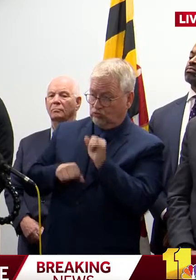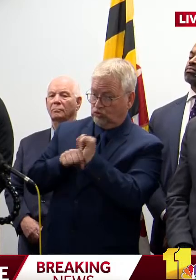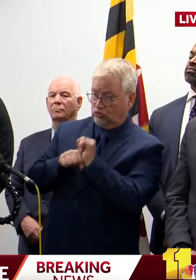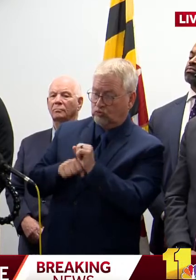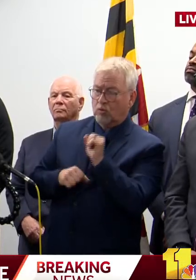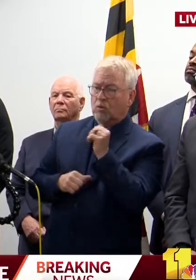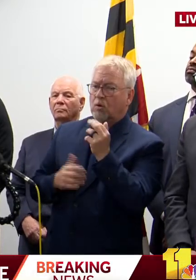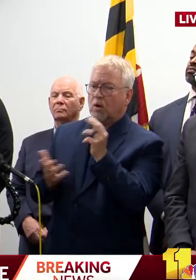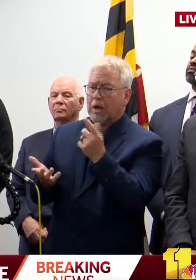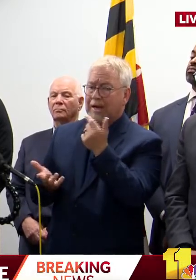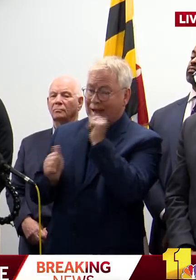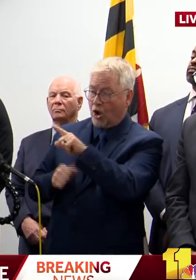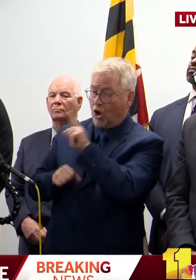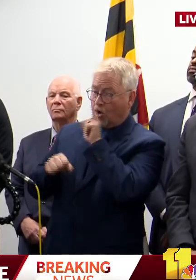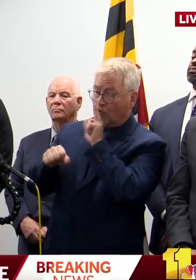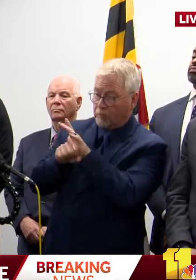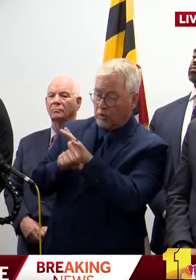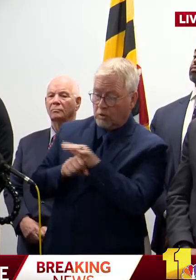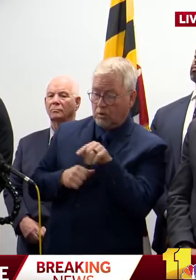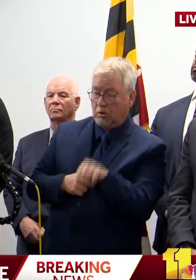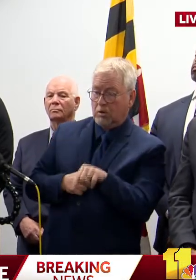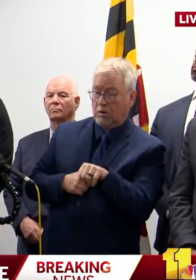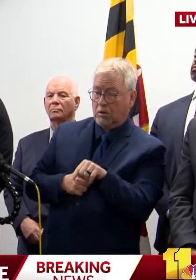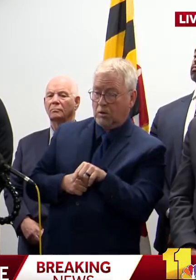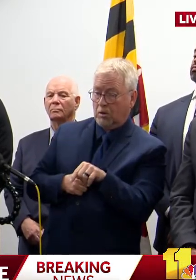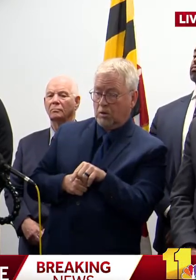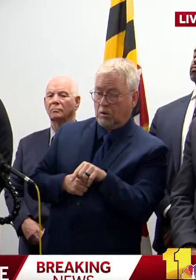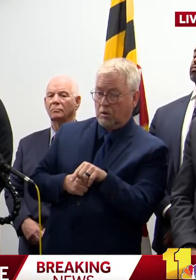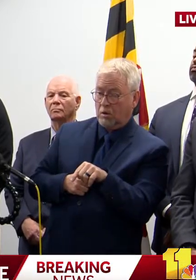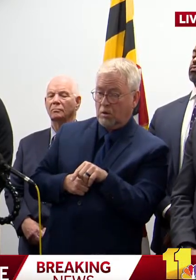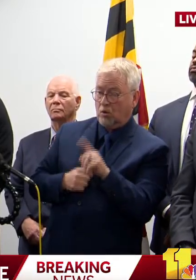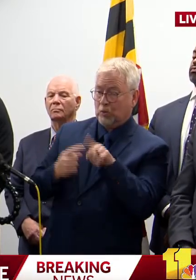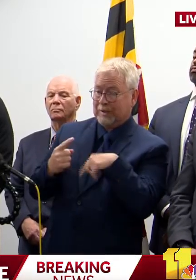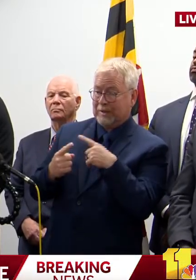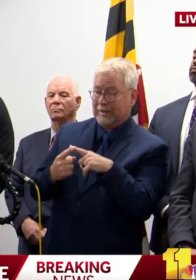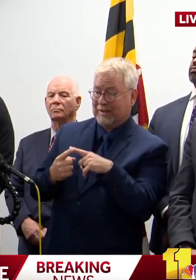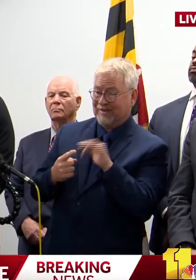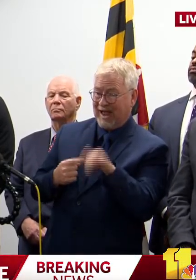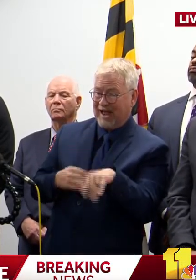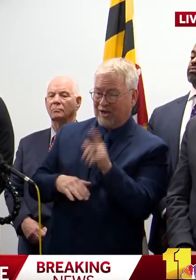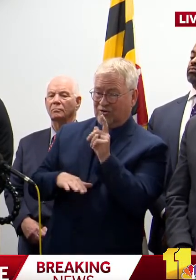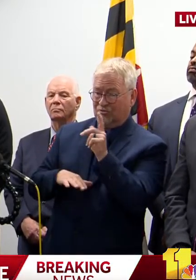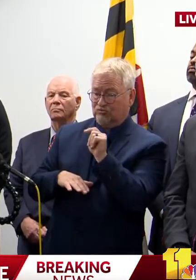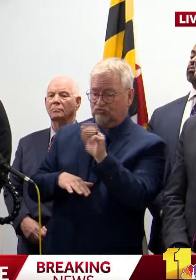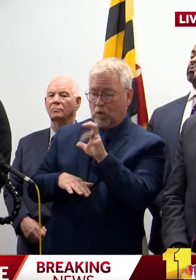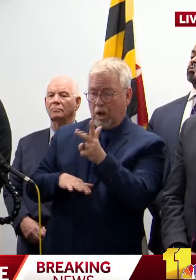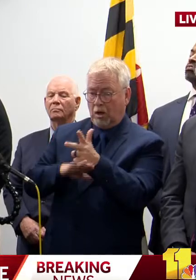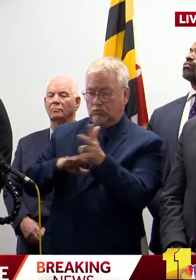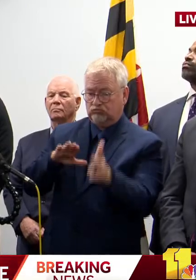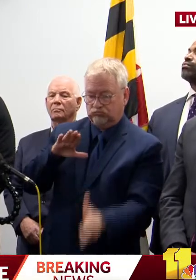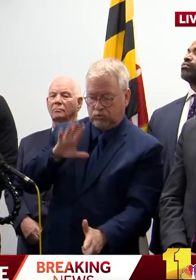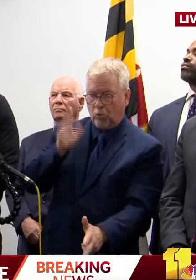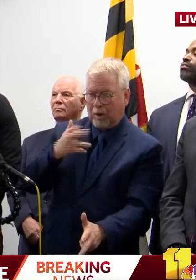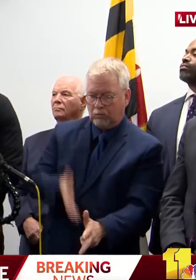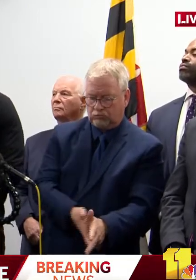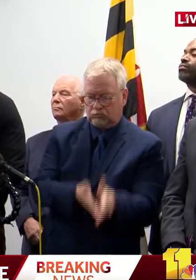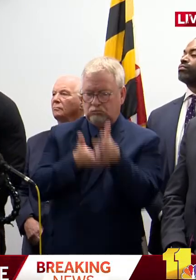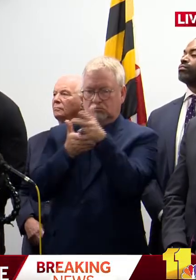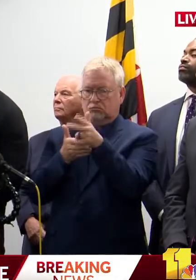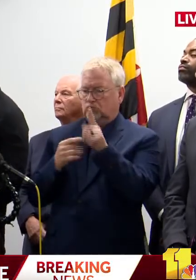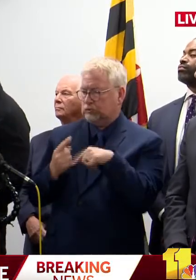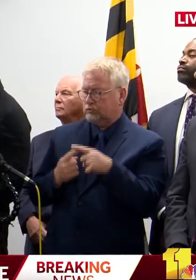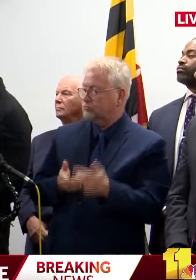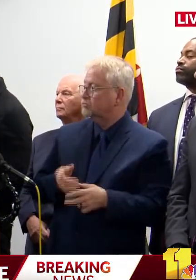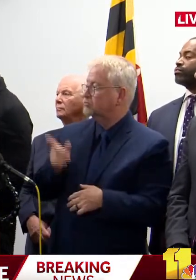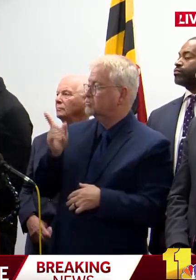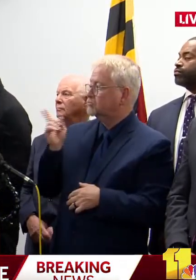And can you also give us a timestamp for when divers had to come out of the water today? Obviously, the water was terrible, or the weather was terrible. Yeah,